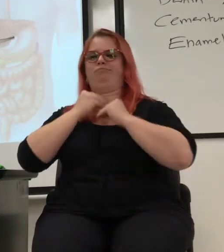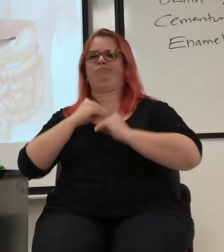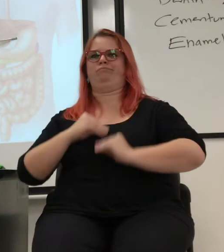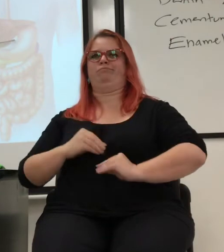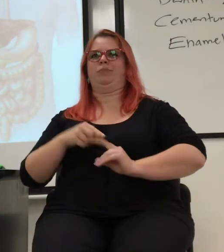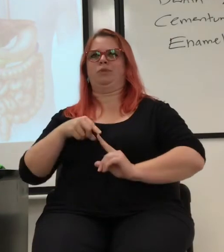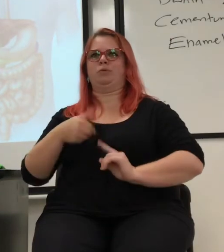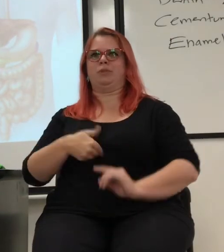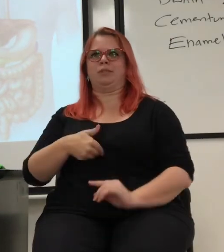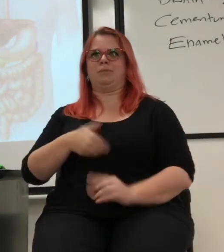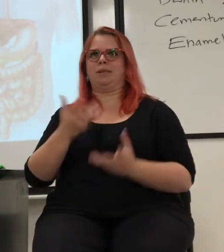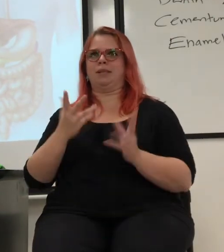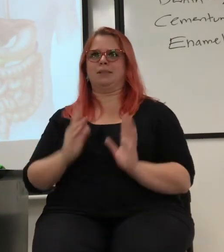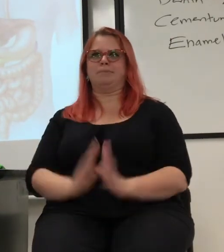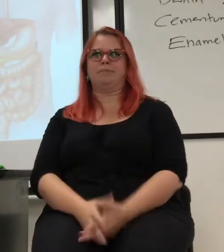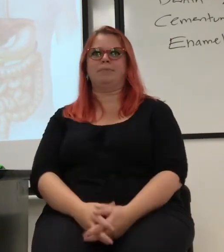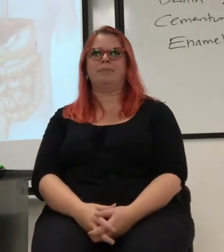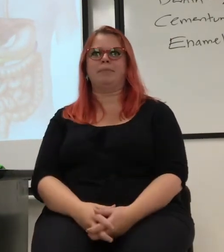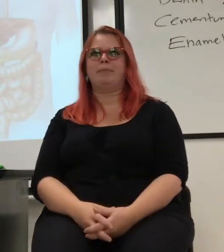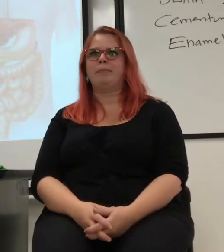stomach.